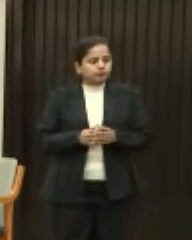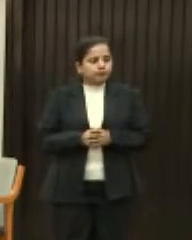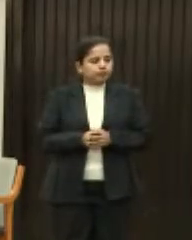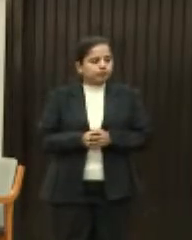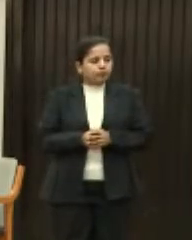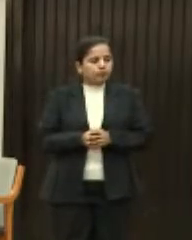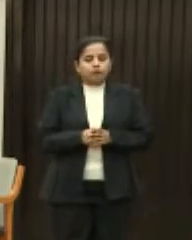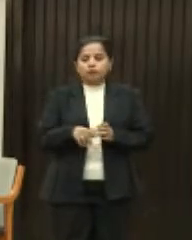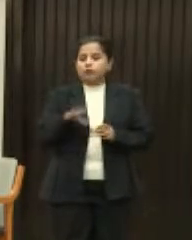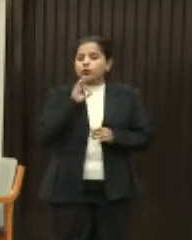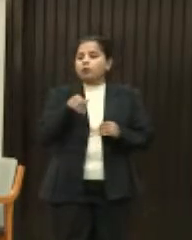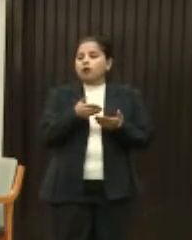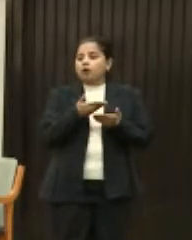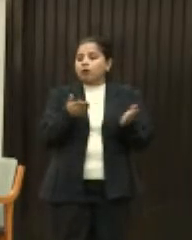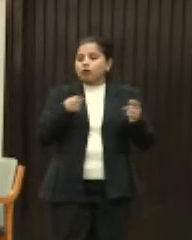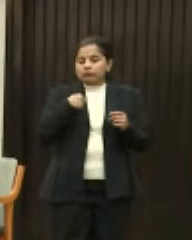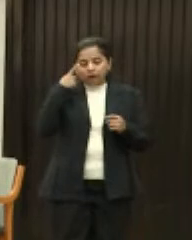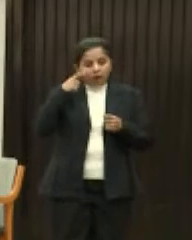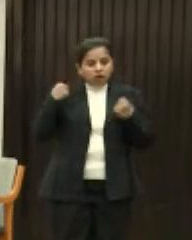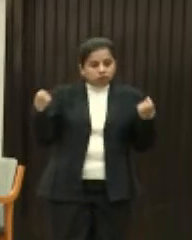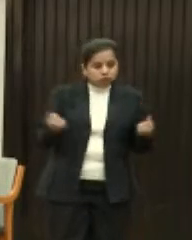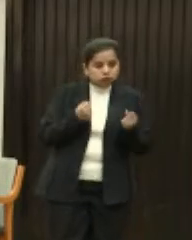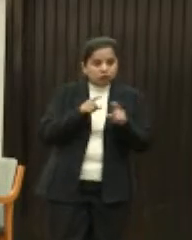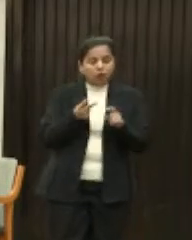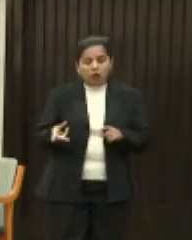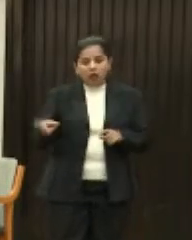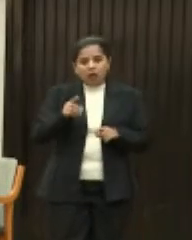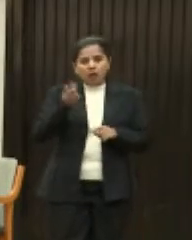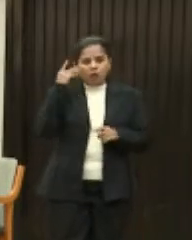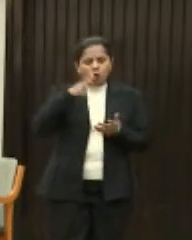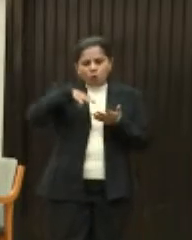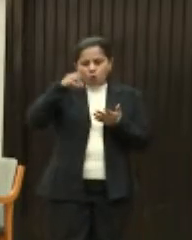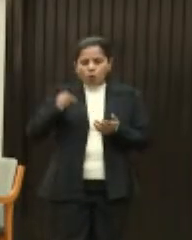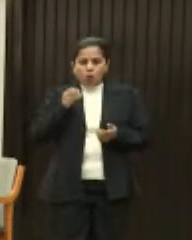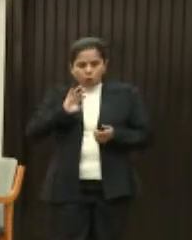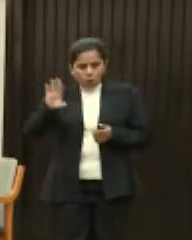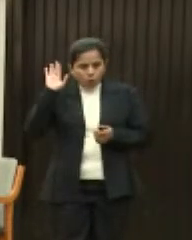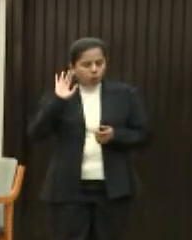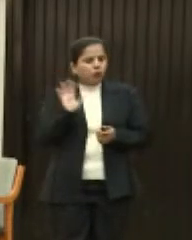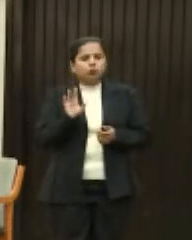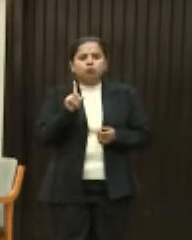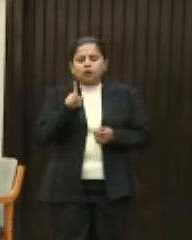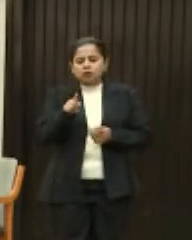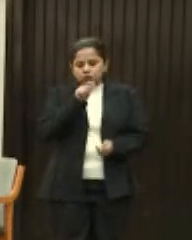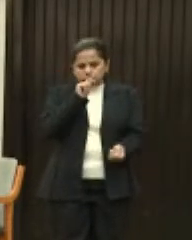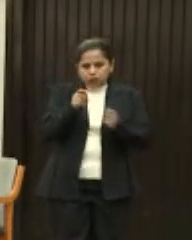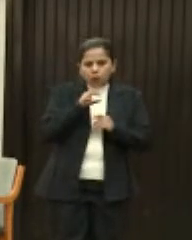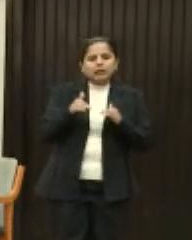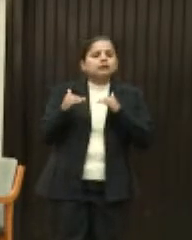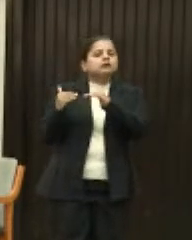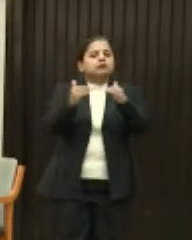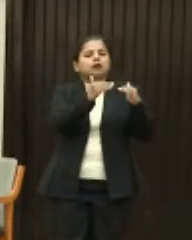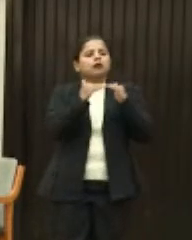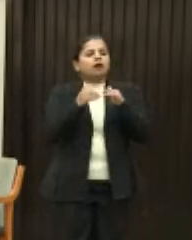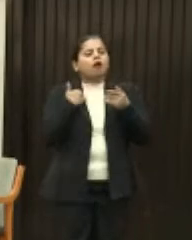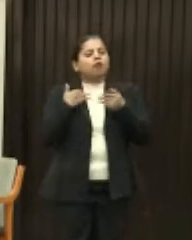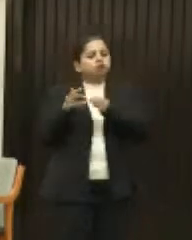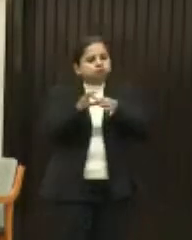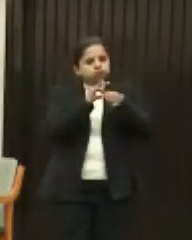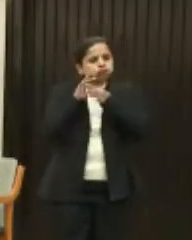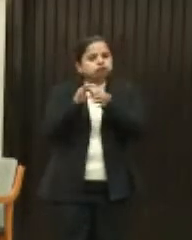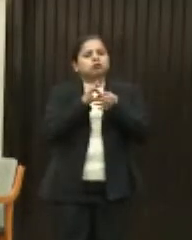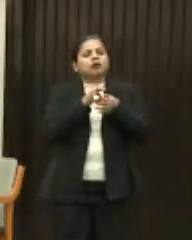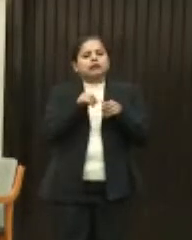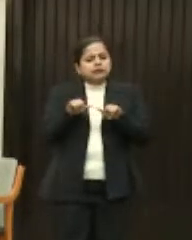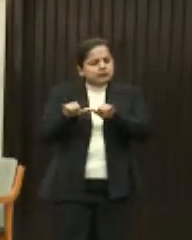So this is the broader exercise, not just repealing old ones, but also standardizing, harmonizing,